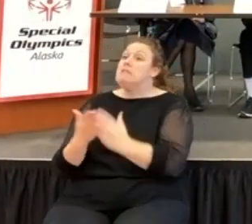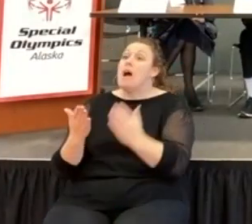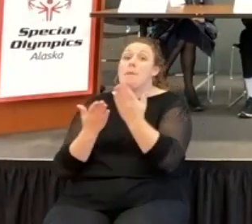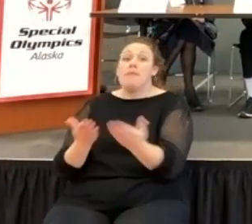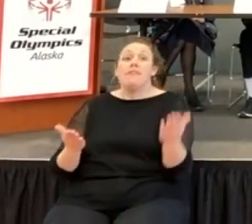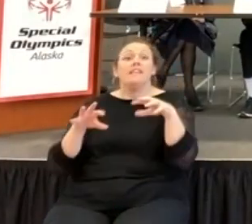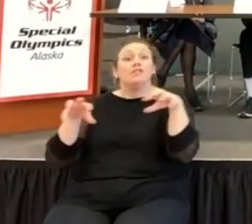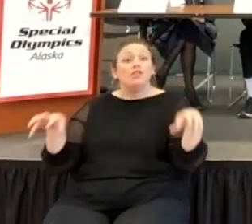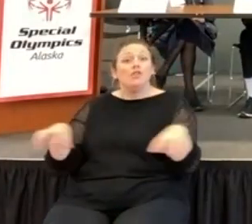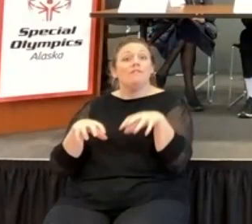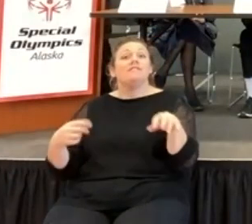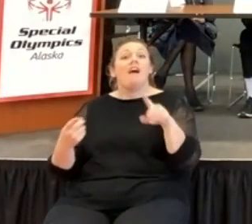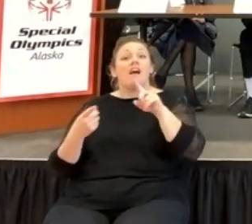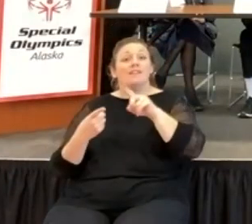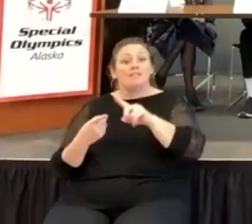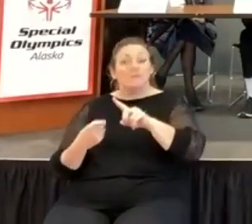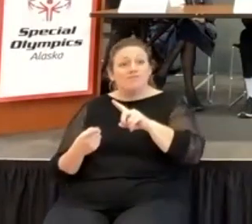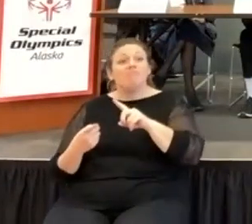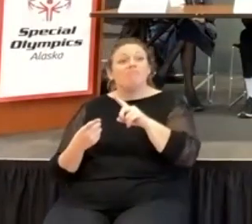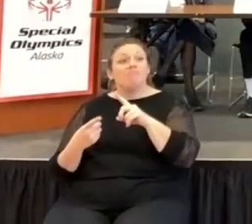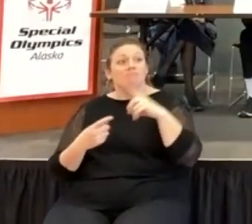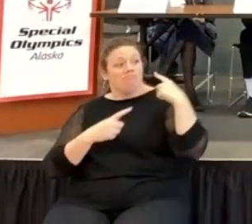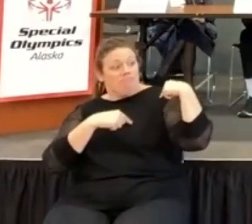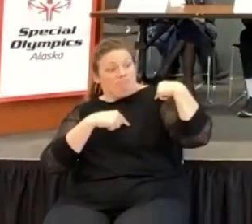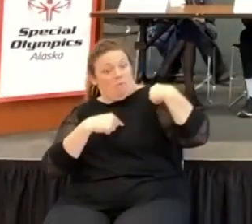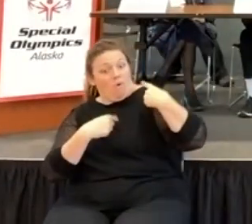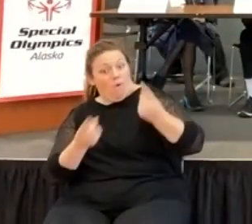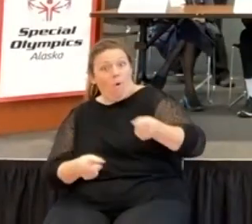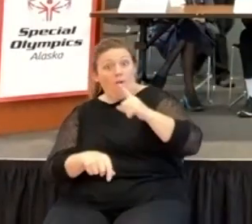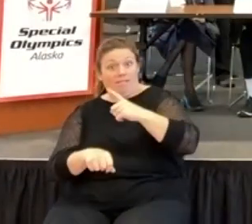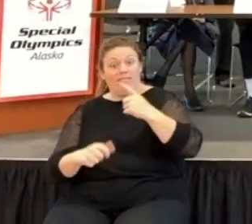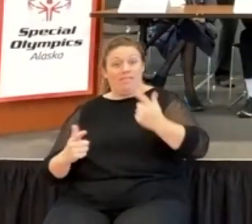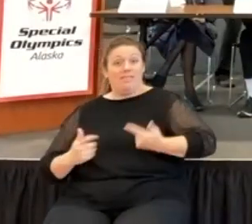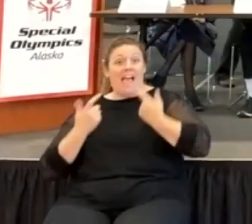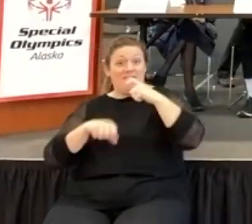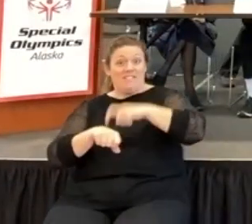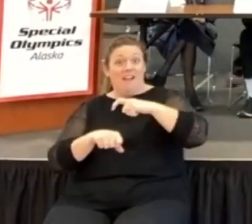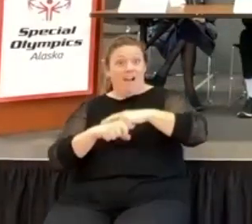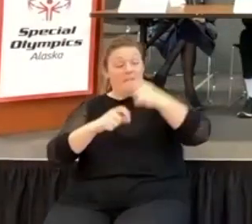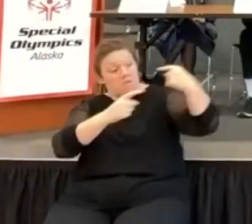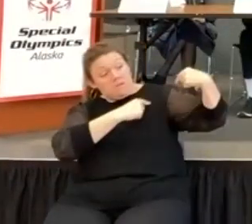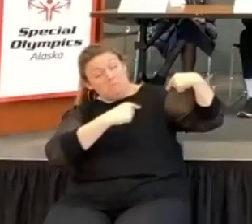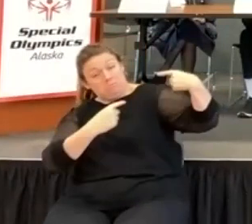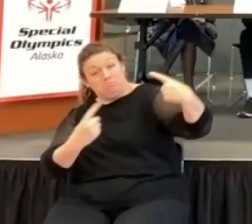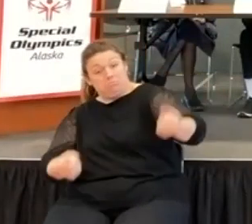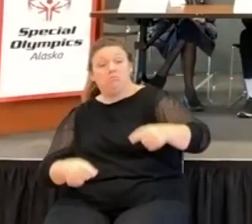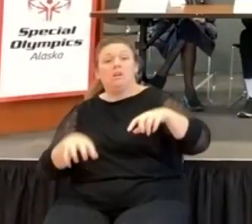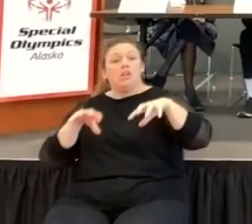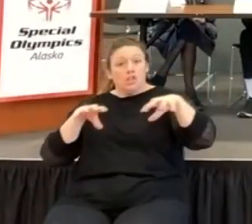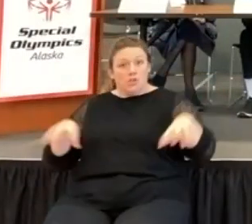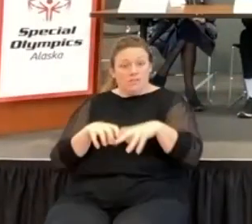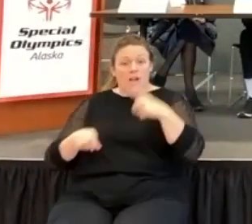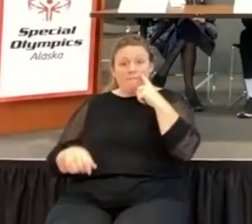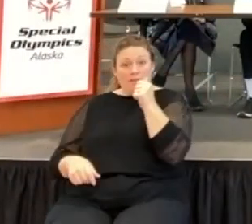age well over your lifetime? So when I ask that question, I'm asking for examples of things you personally